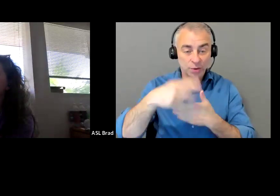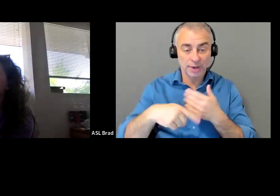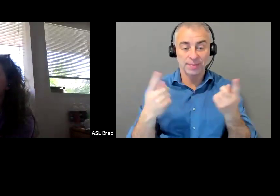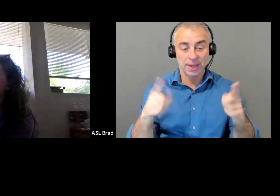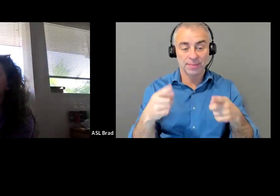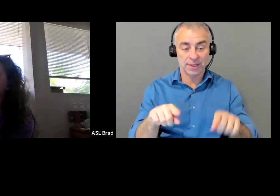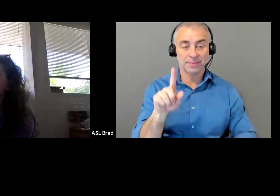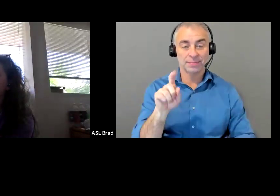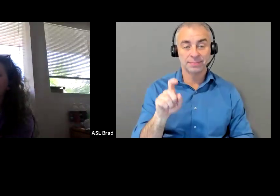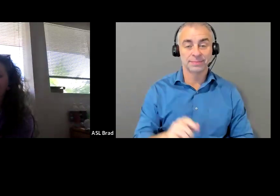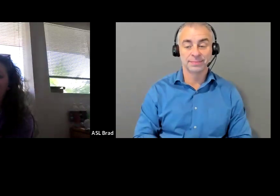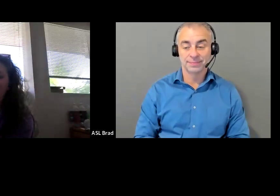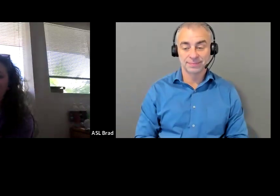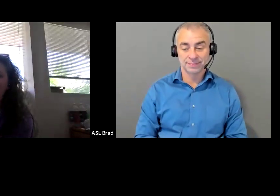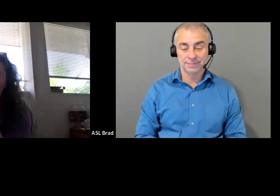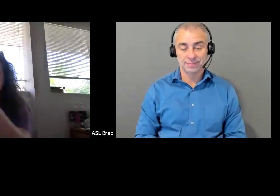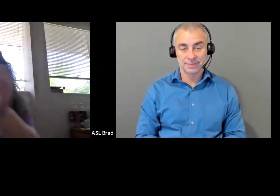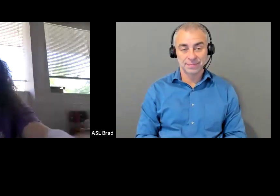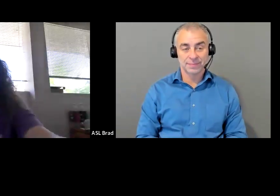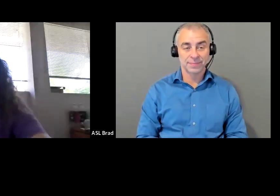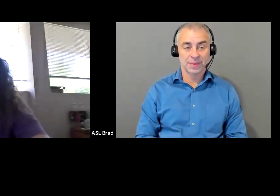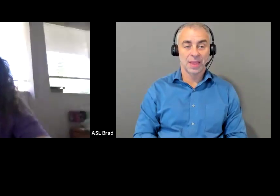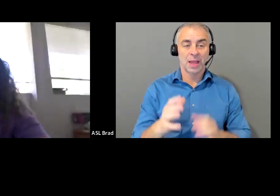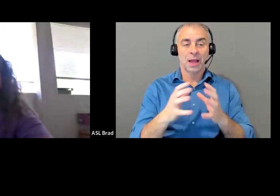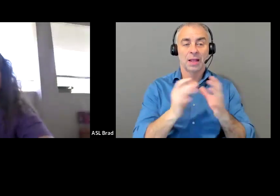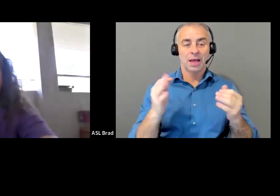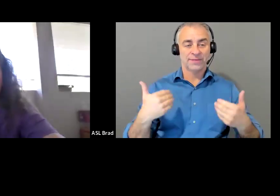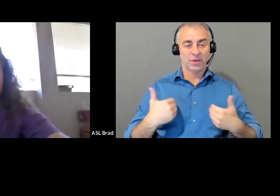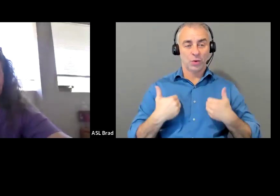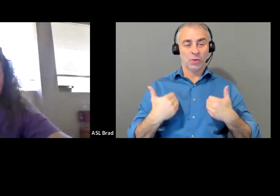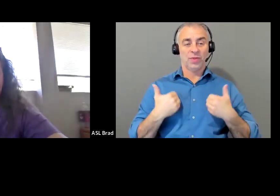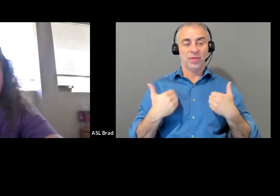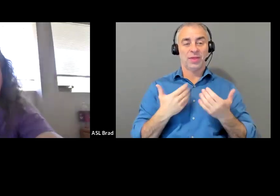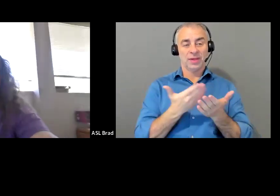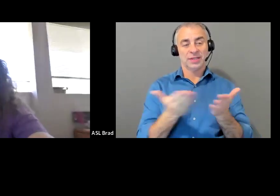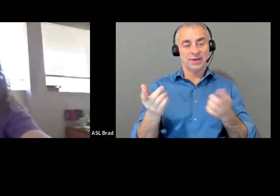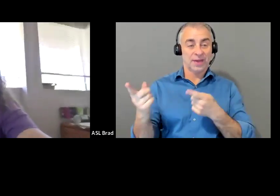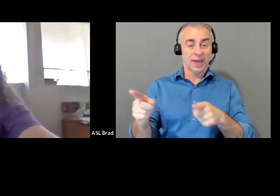on? You know, there's usually a lot of youth stuff happening.